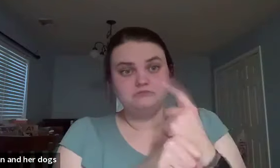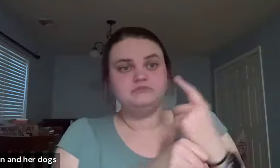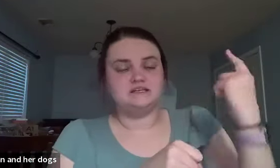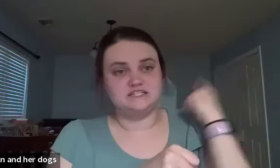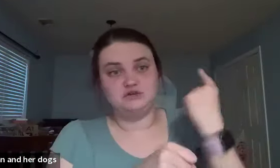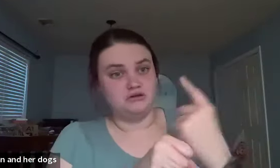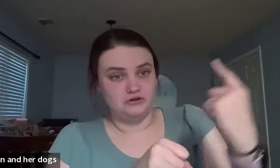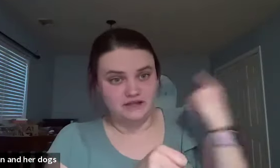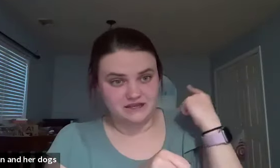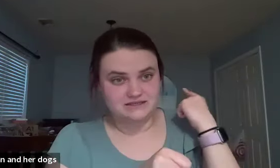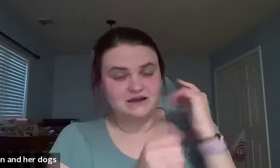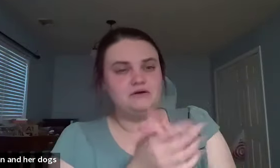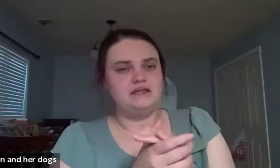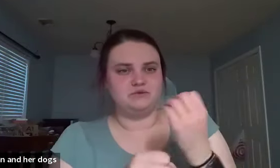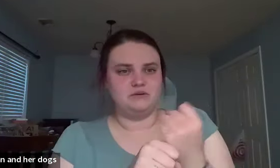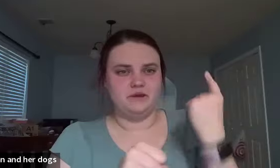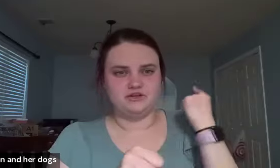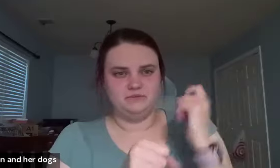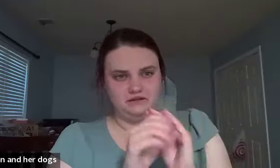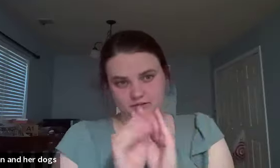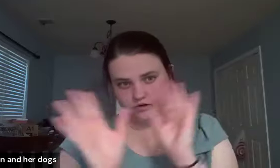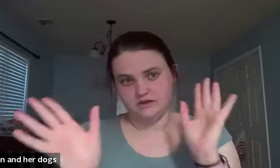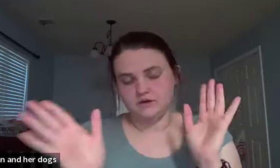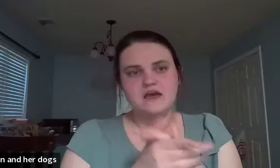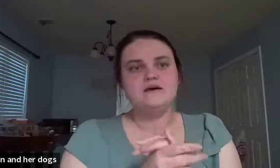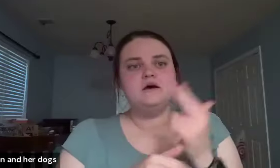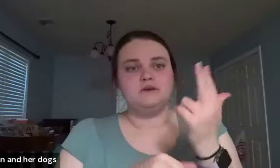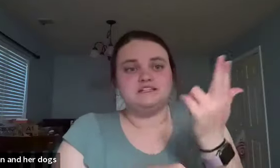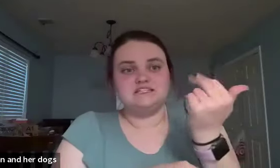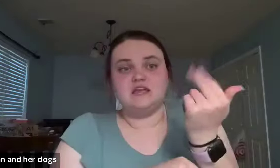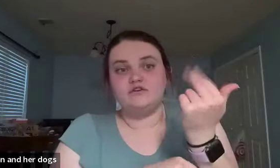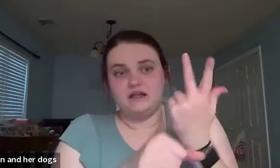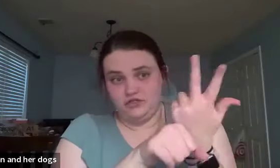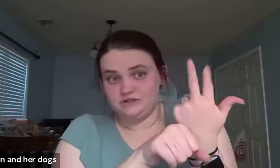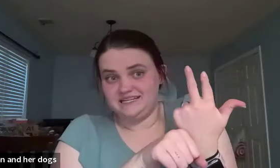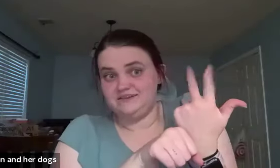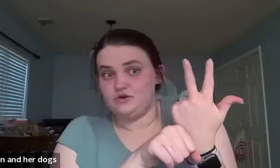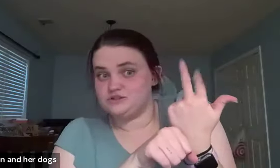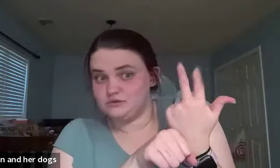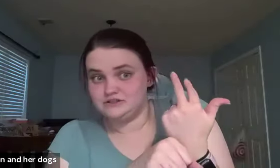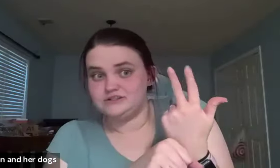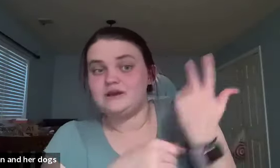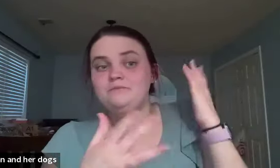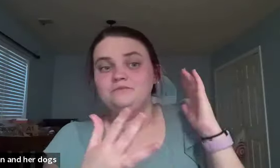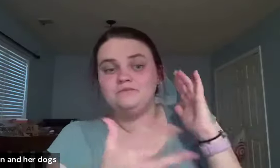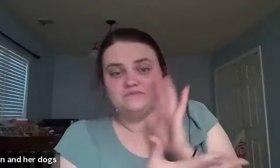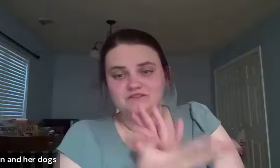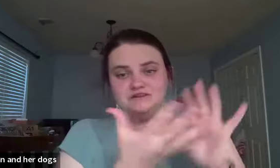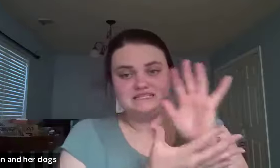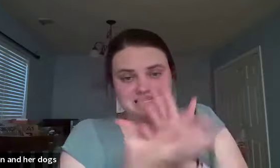now because since you are learning ASL, it's probably better to be a little bit more clear with that because this can look like 13, even though it's 3 years ago. It's